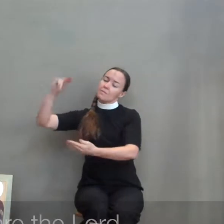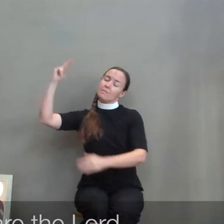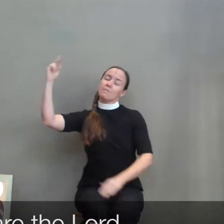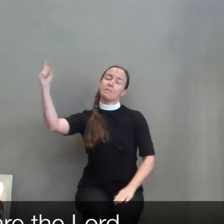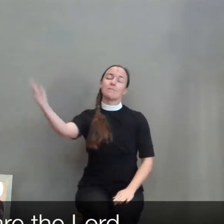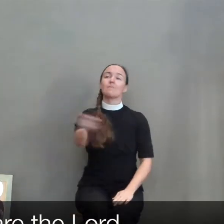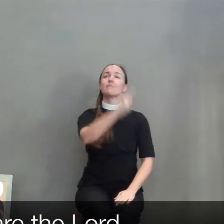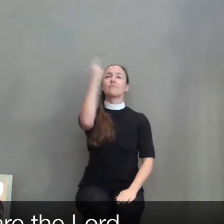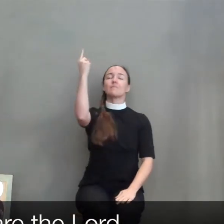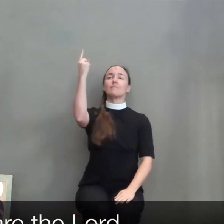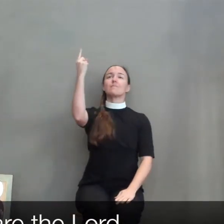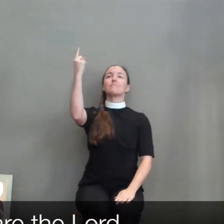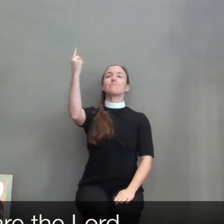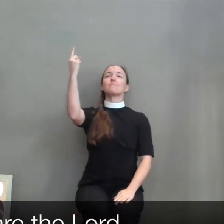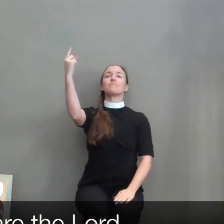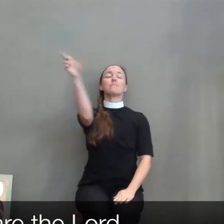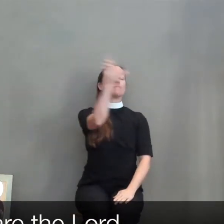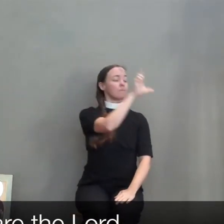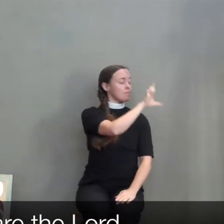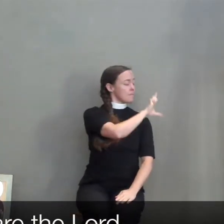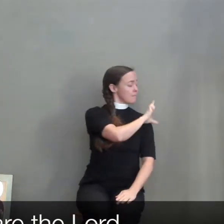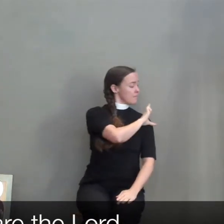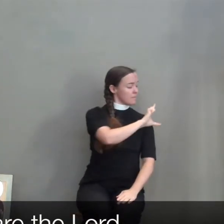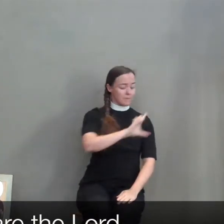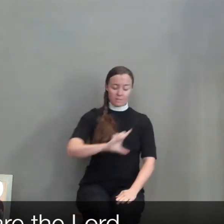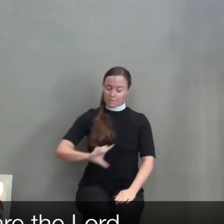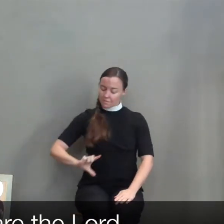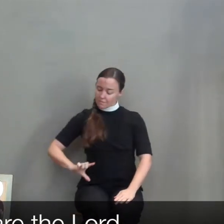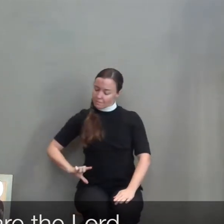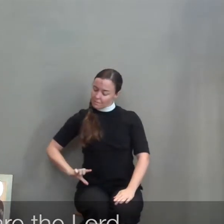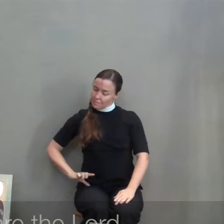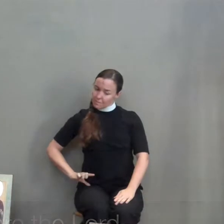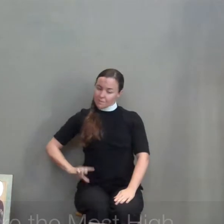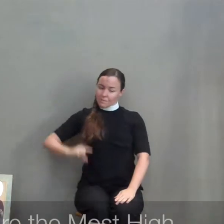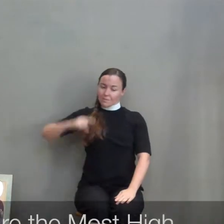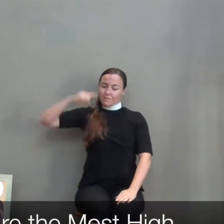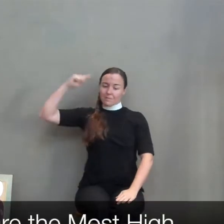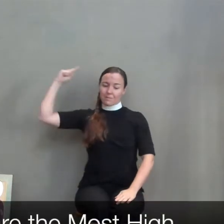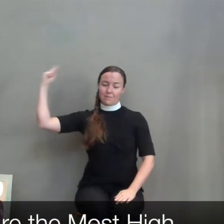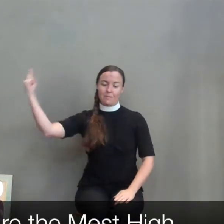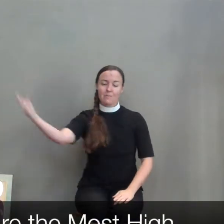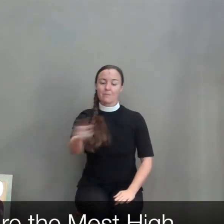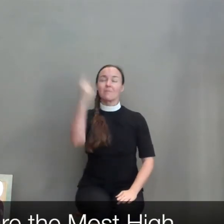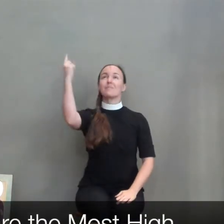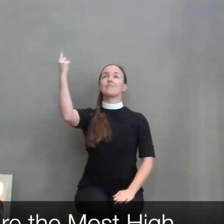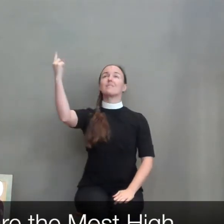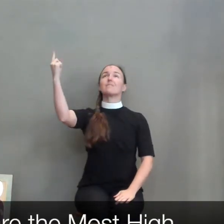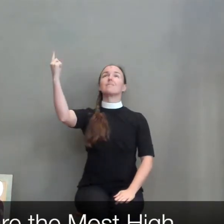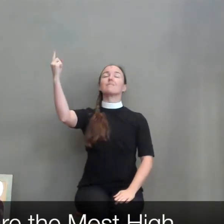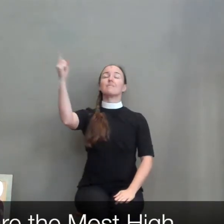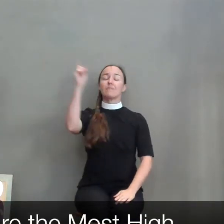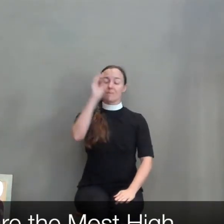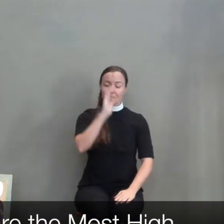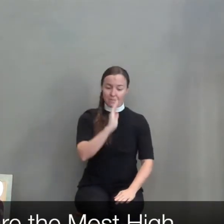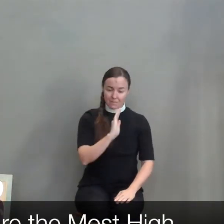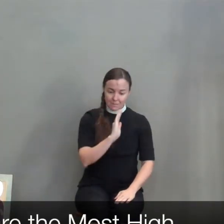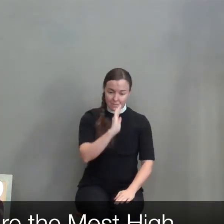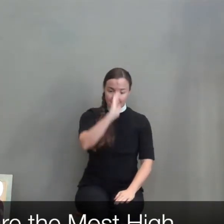You alone are the Lord. You alone are the